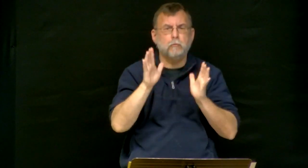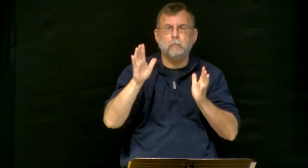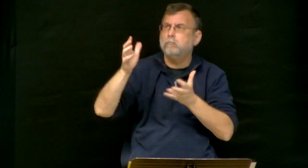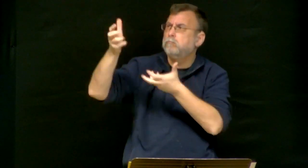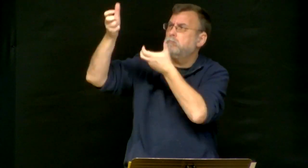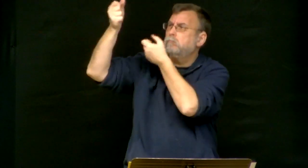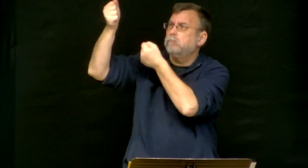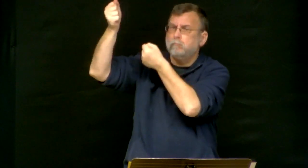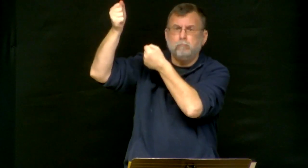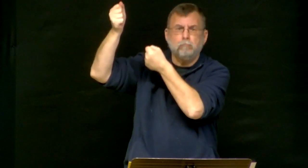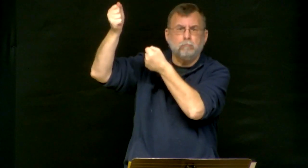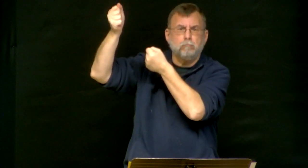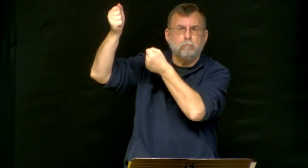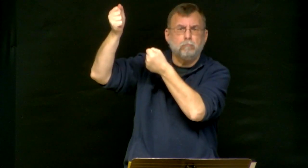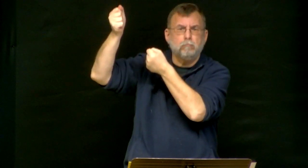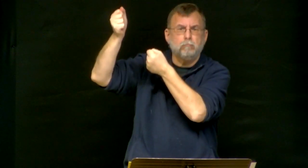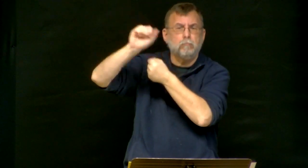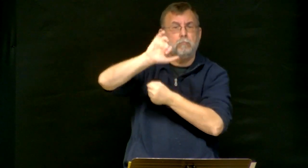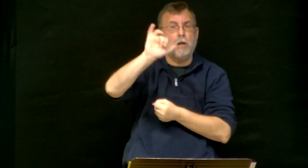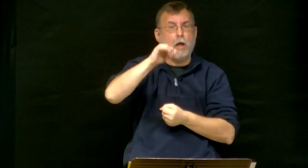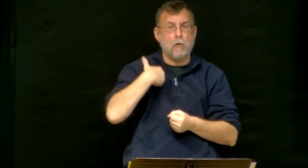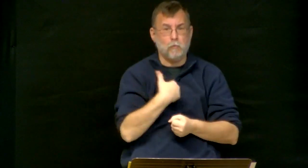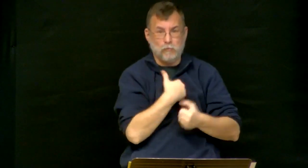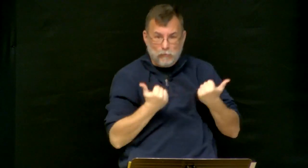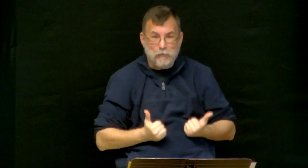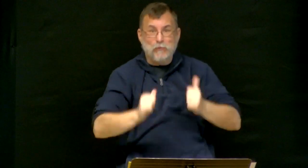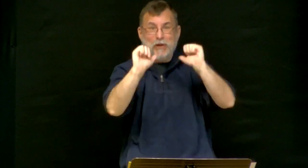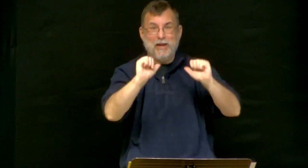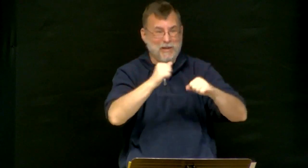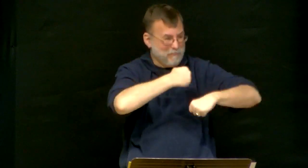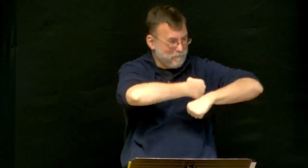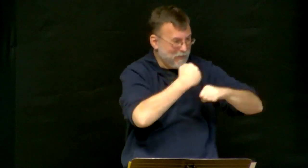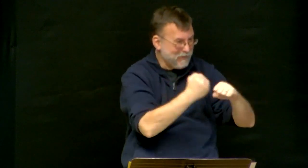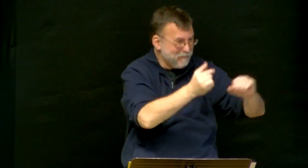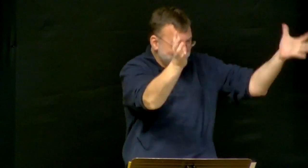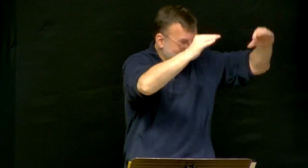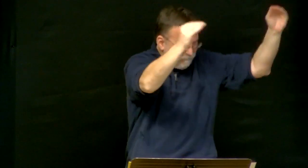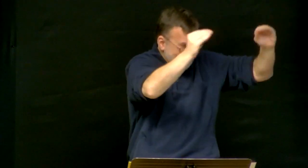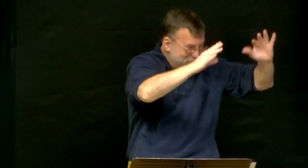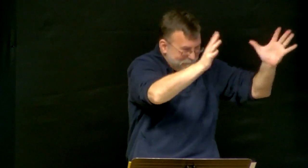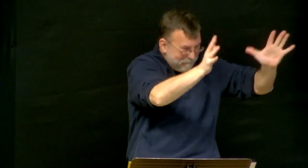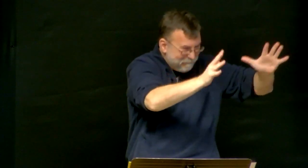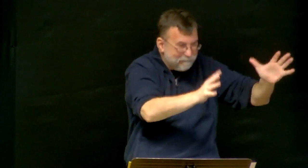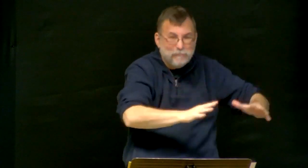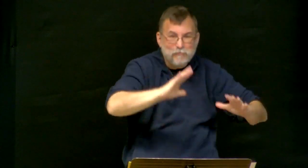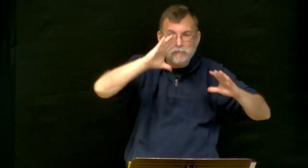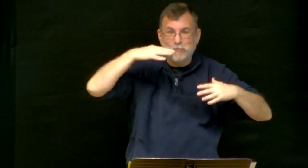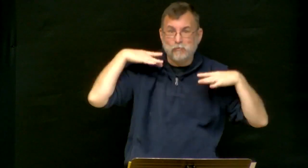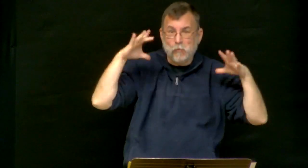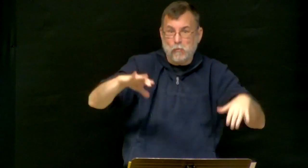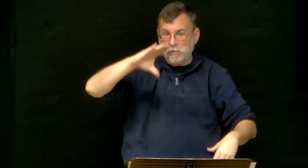We believe in Jesus Christ and have faith and trust in God. And we can try and make our